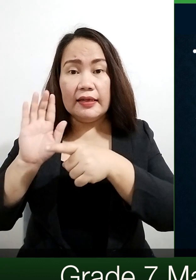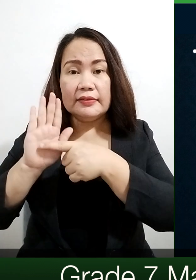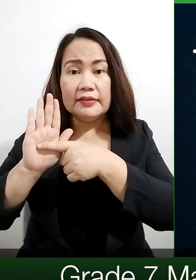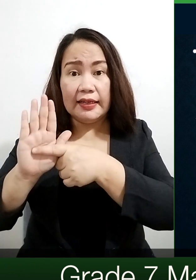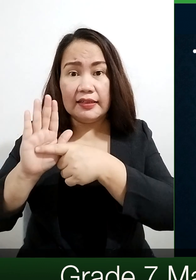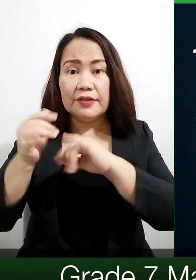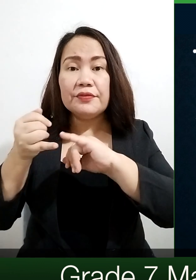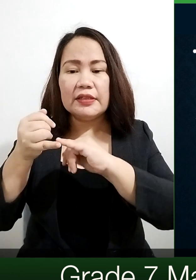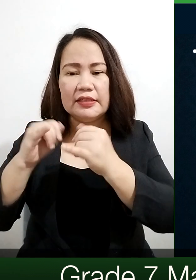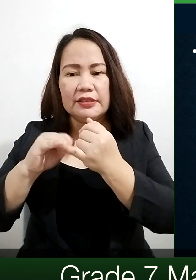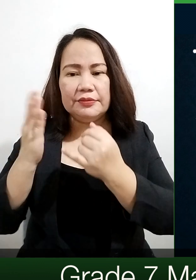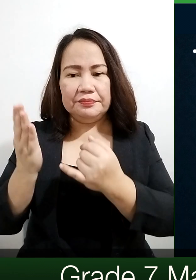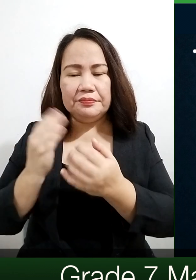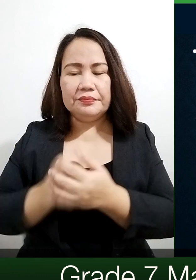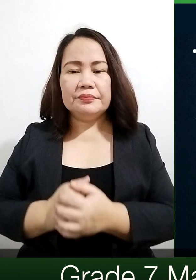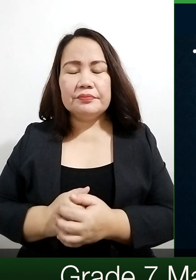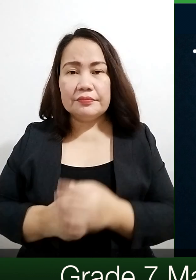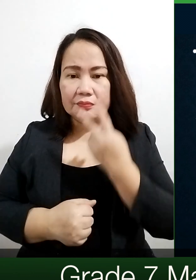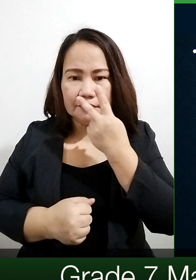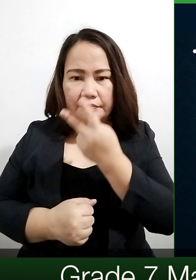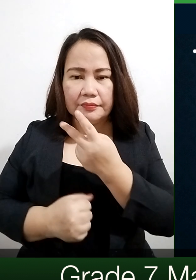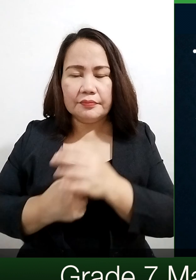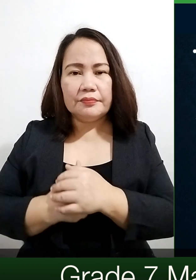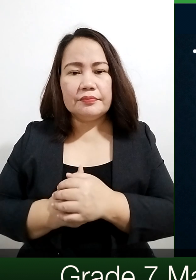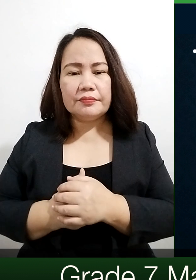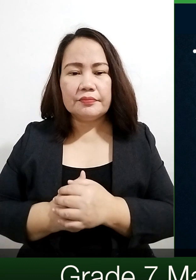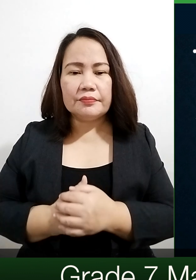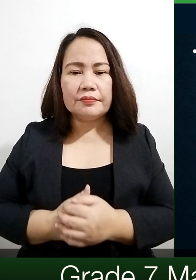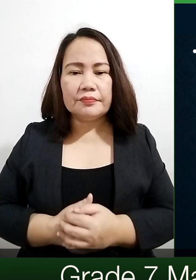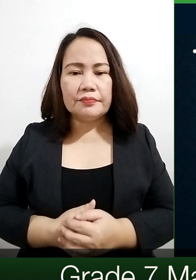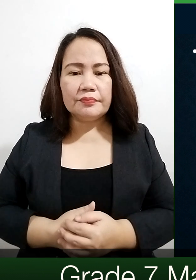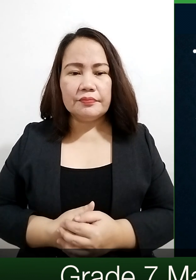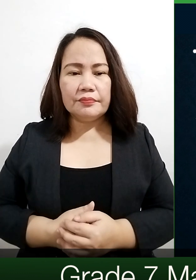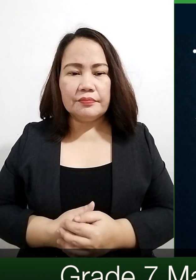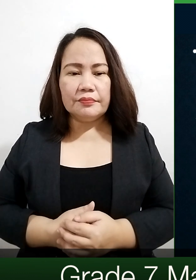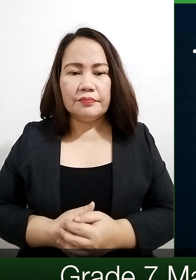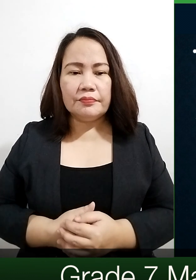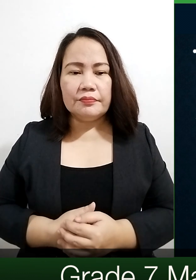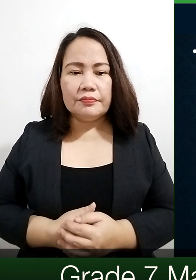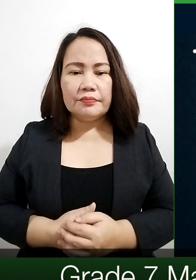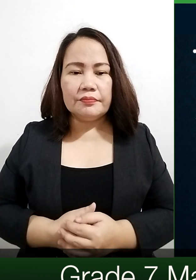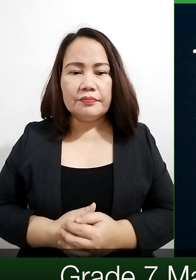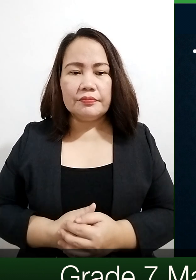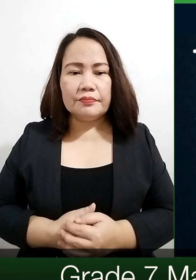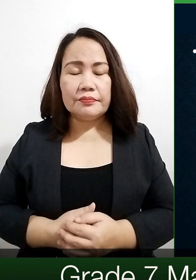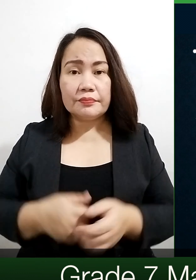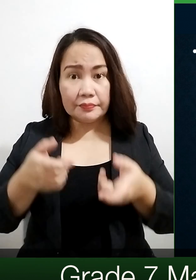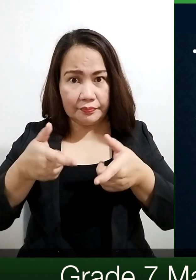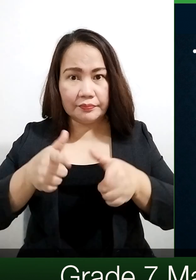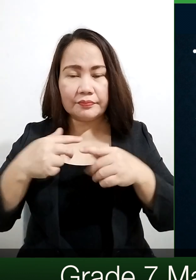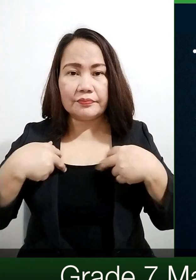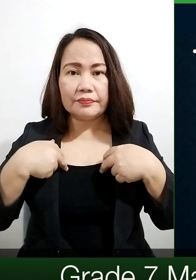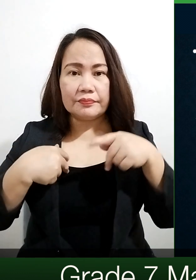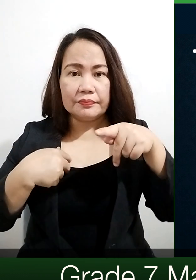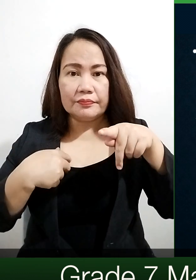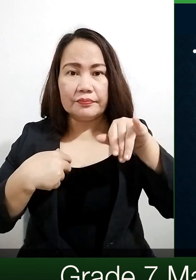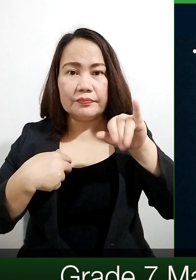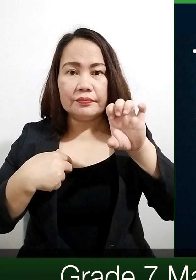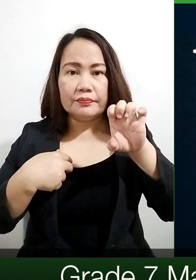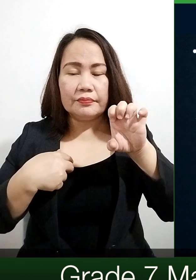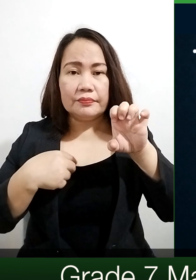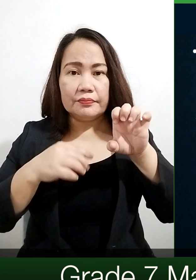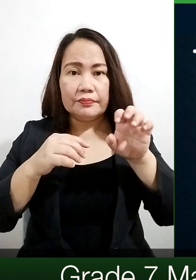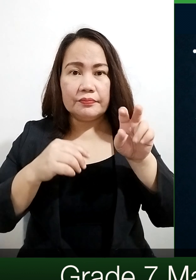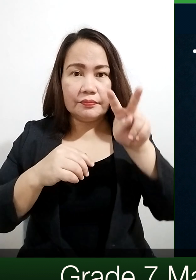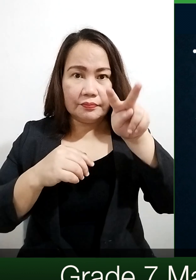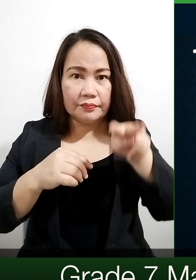So, kung ipa-plot natin siya, dyan po siya. Okay. So, let's have the pi. So, pi is